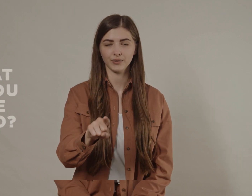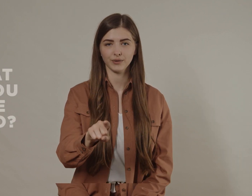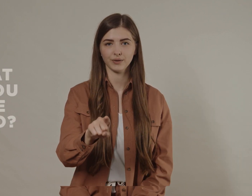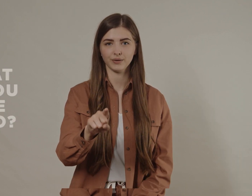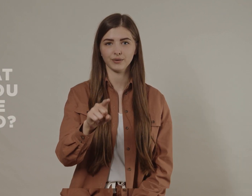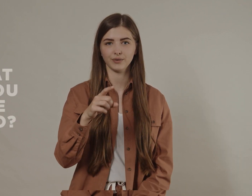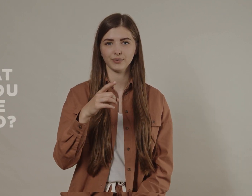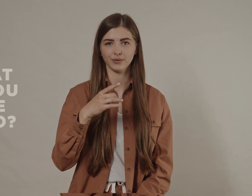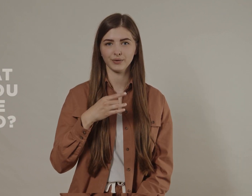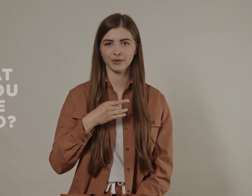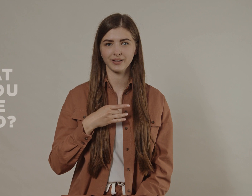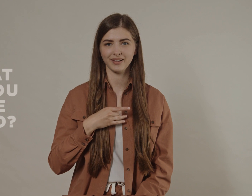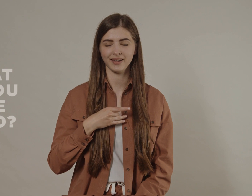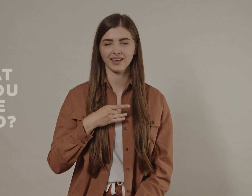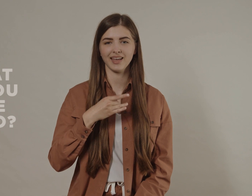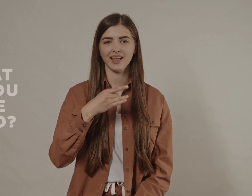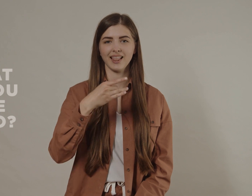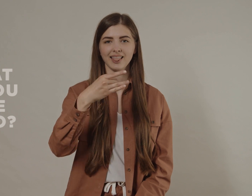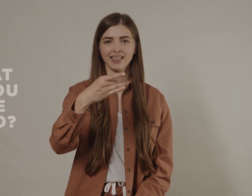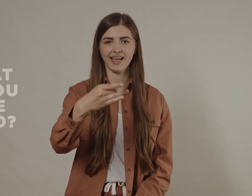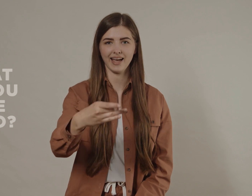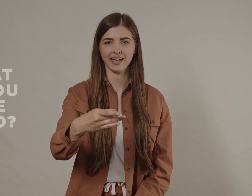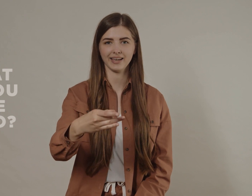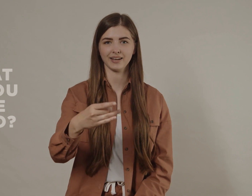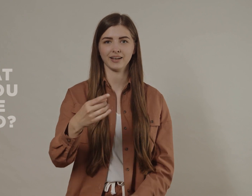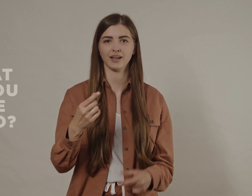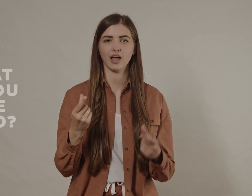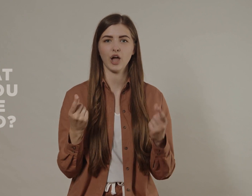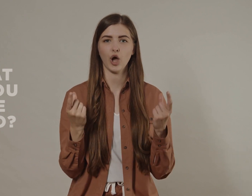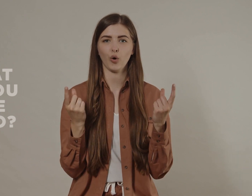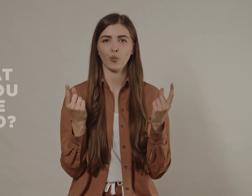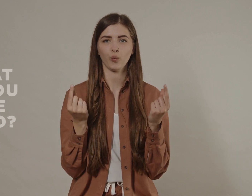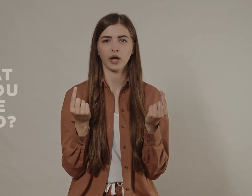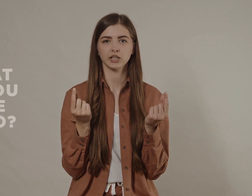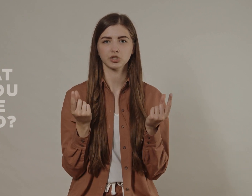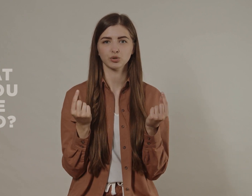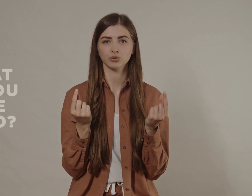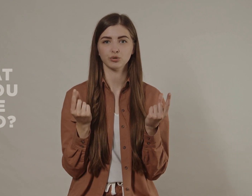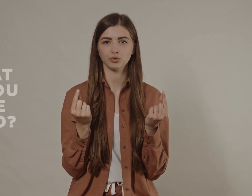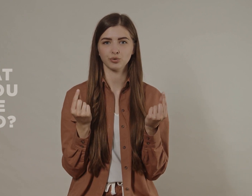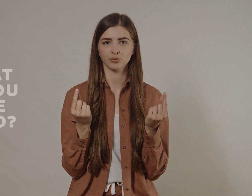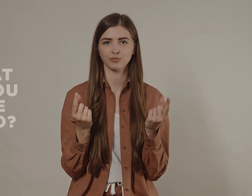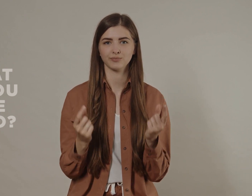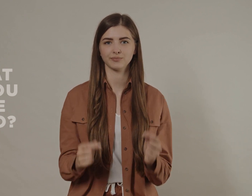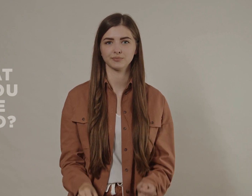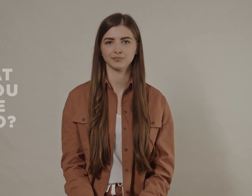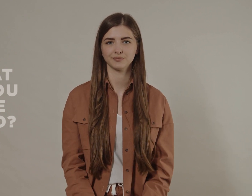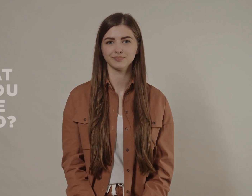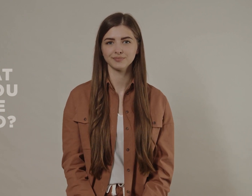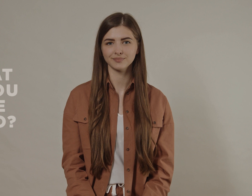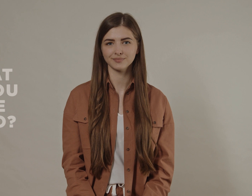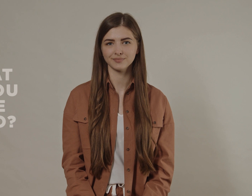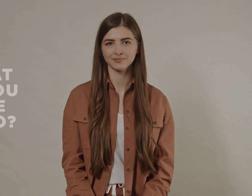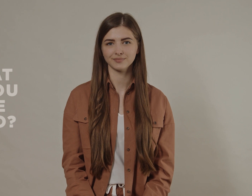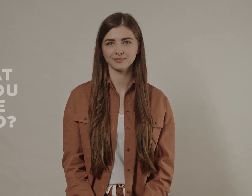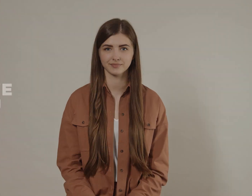go. This type of belief makes people feel unworthy of small gains, things that happen easily, or even